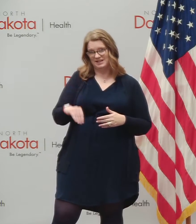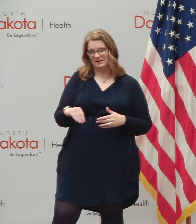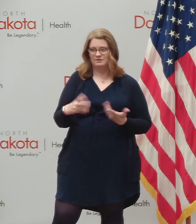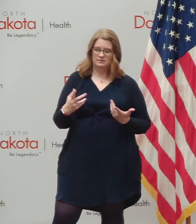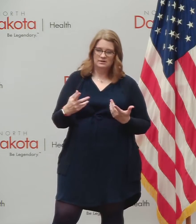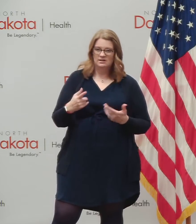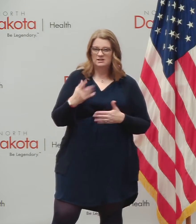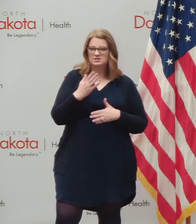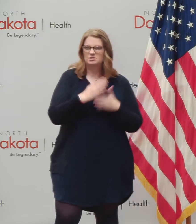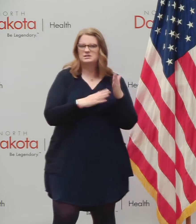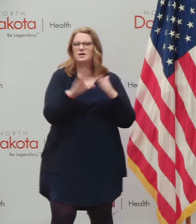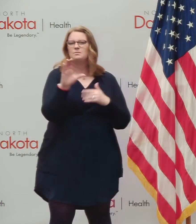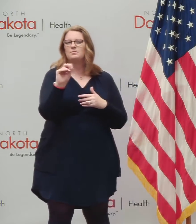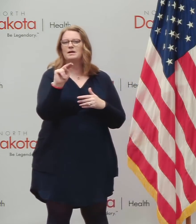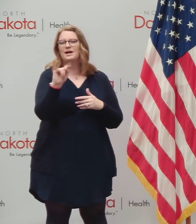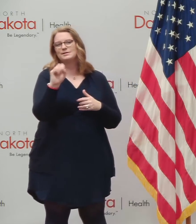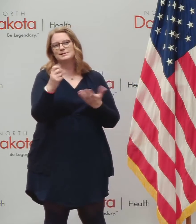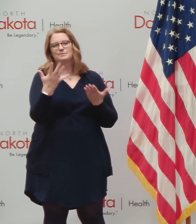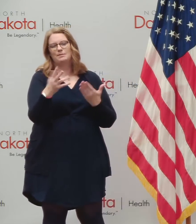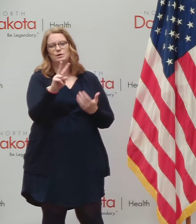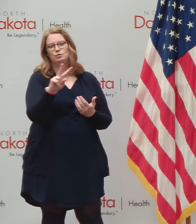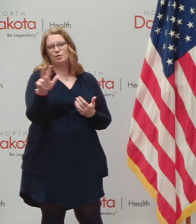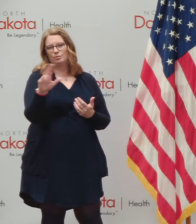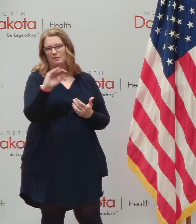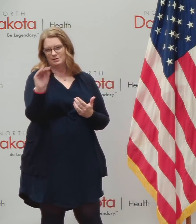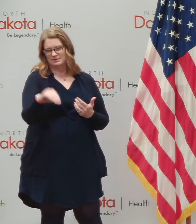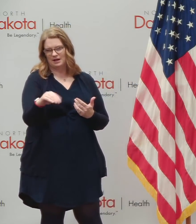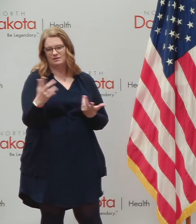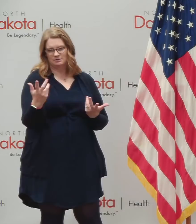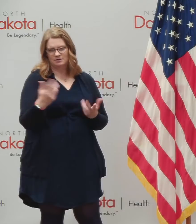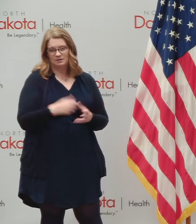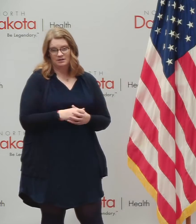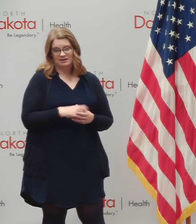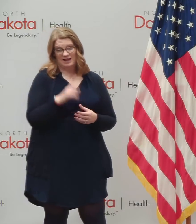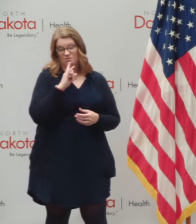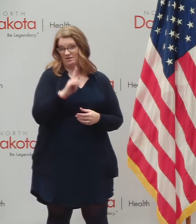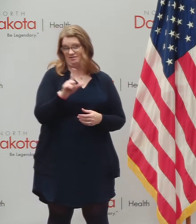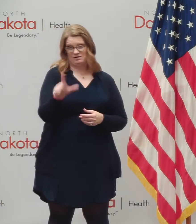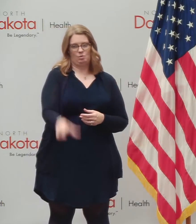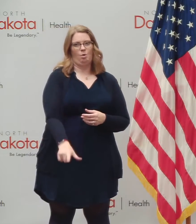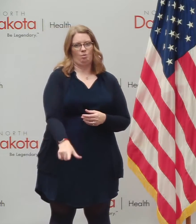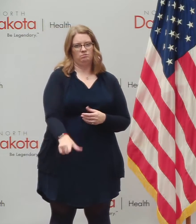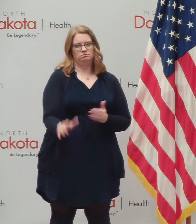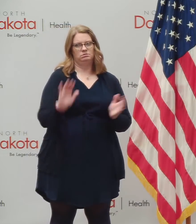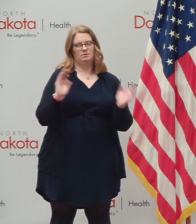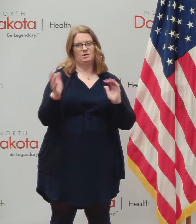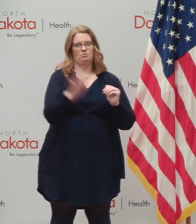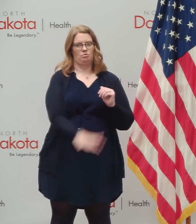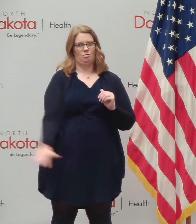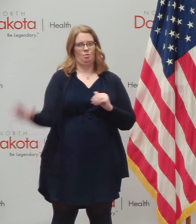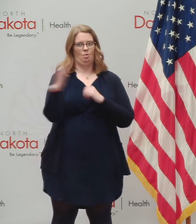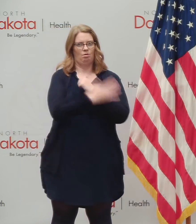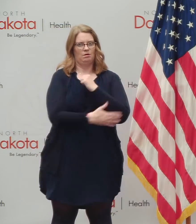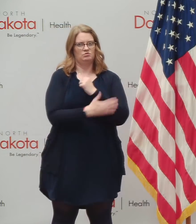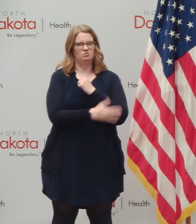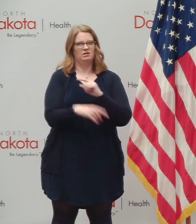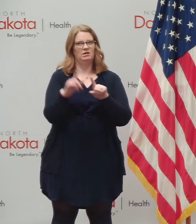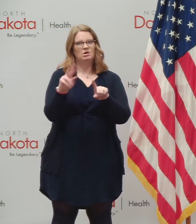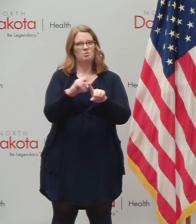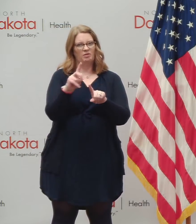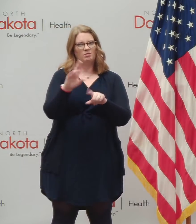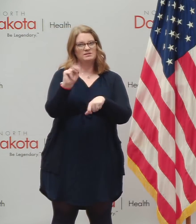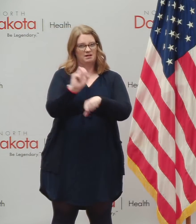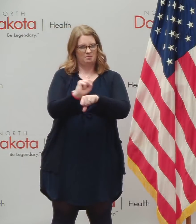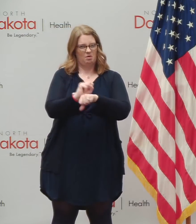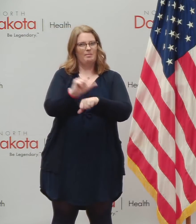2 to 3%, which would be among some of the lowest pockets in the country. And so,